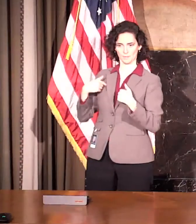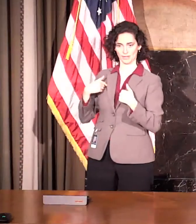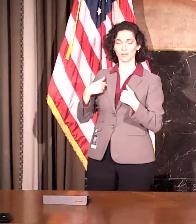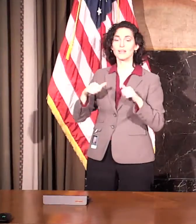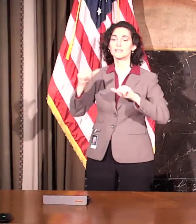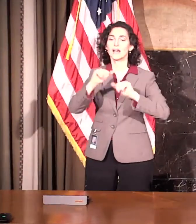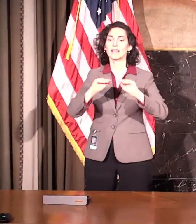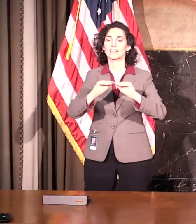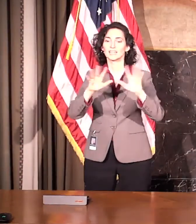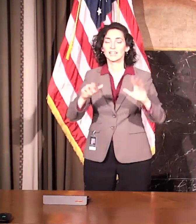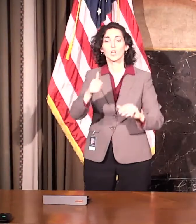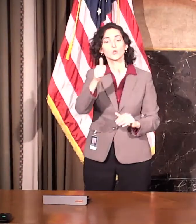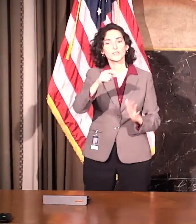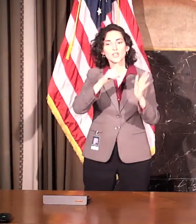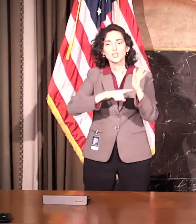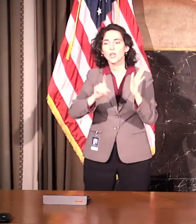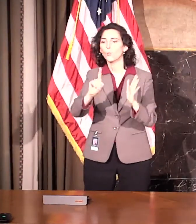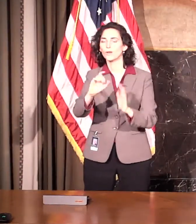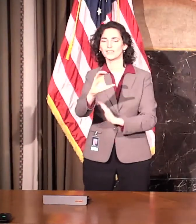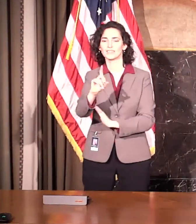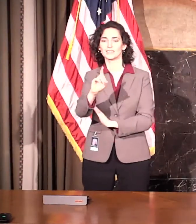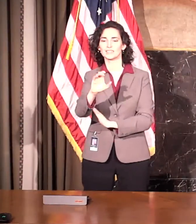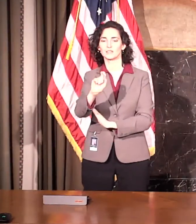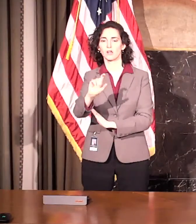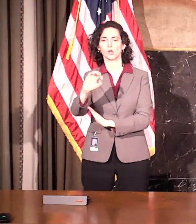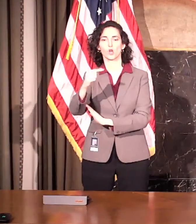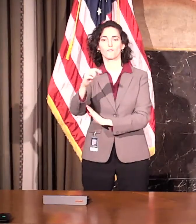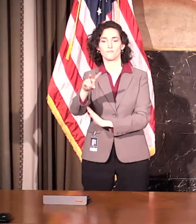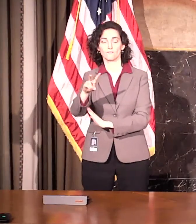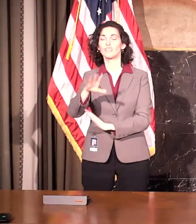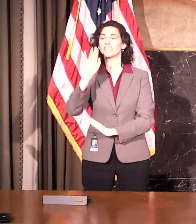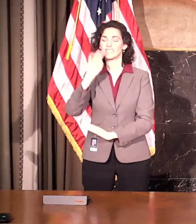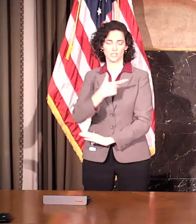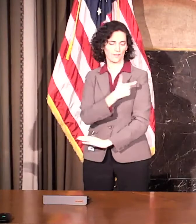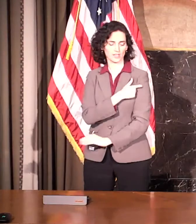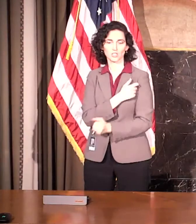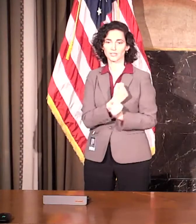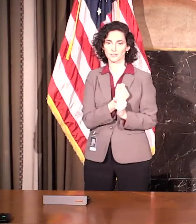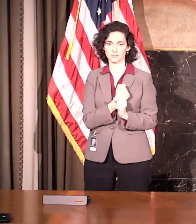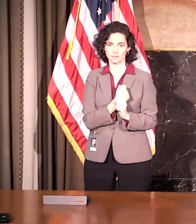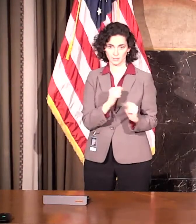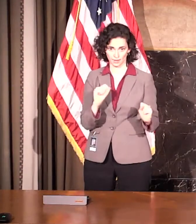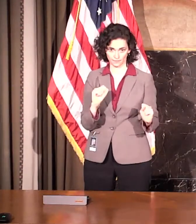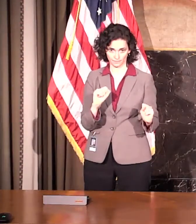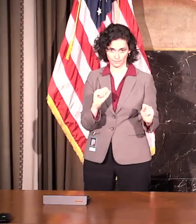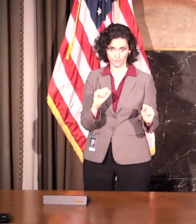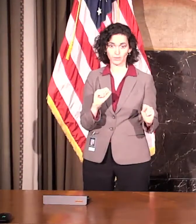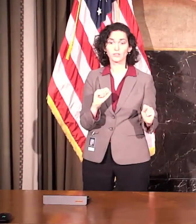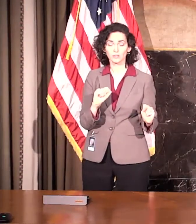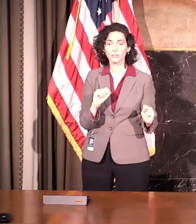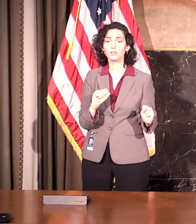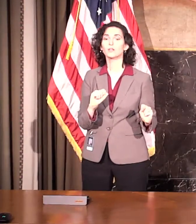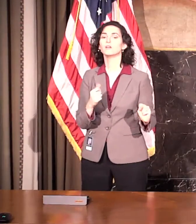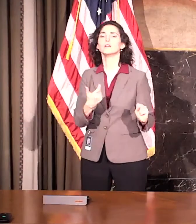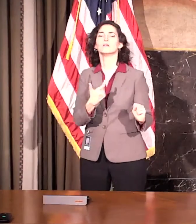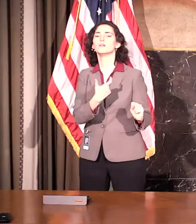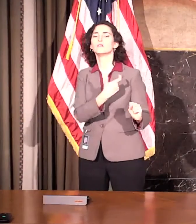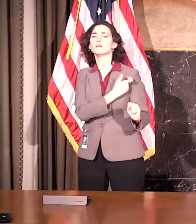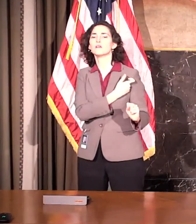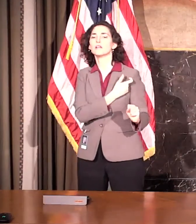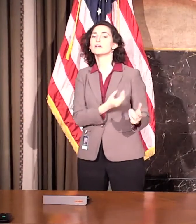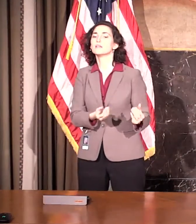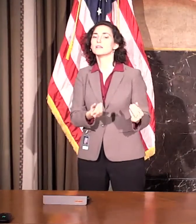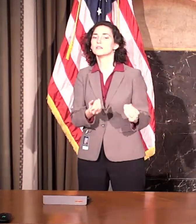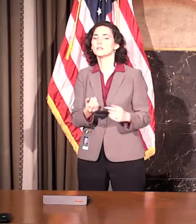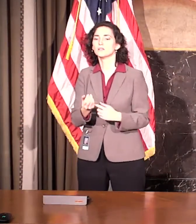yourself on cdc.gov. This is a safe vaccine with only having allergic reactions